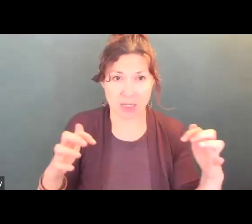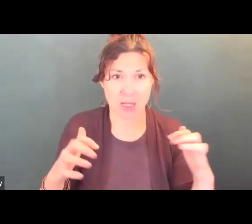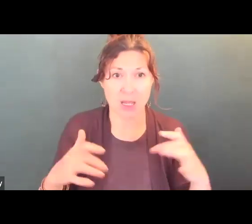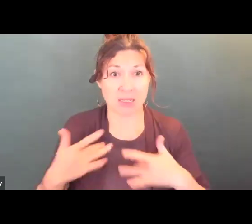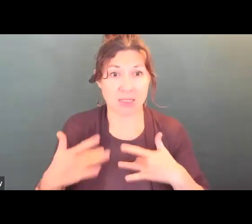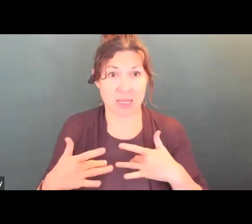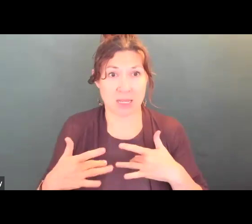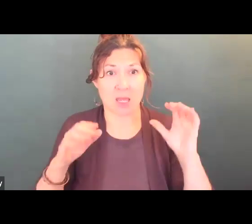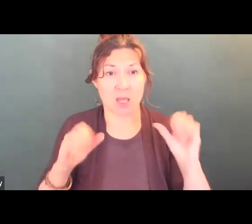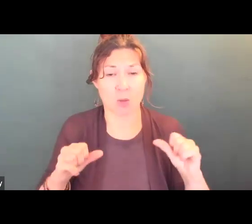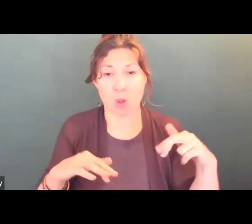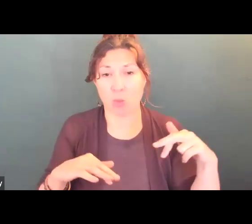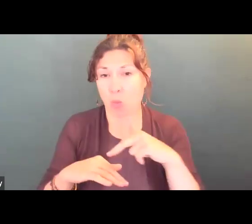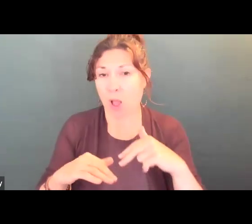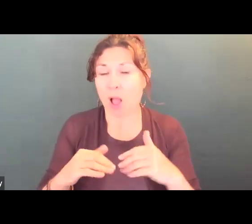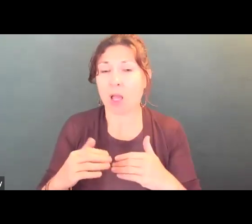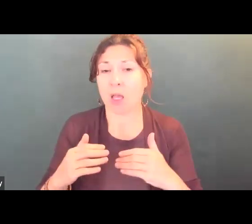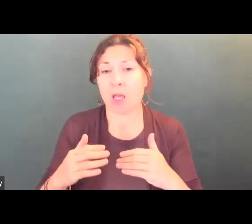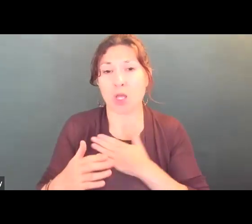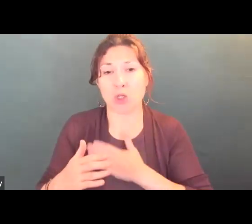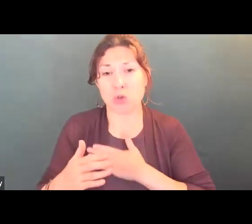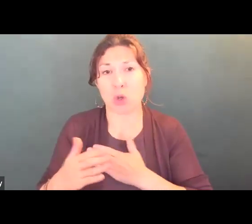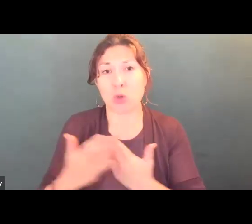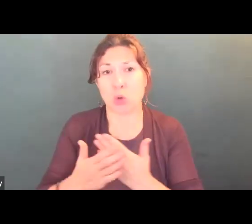over and enjoy a new track in a gym center.